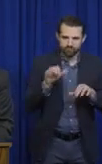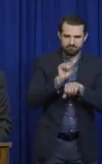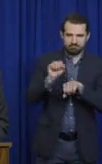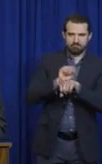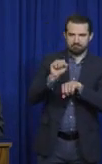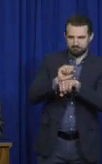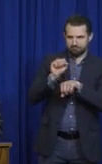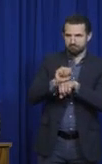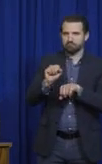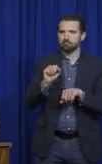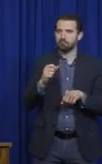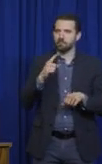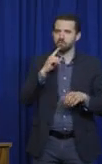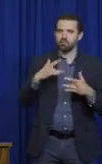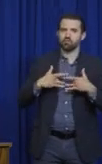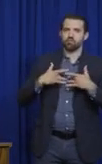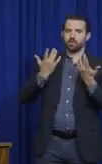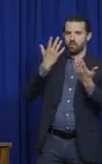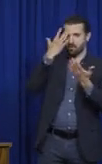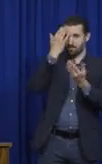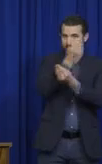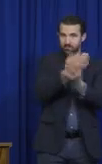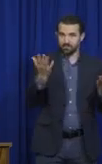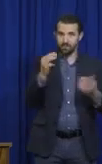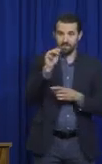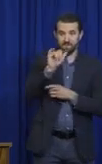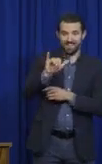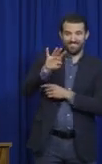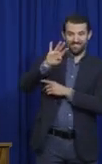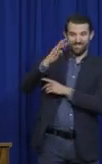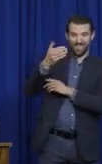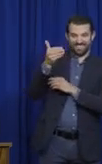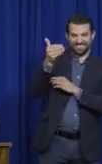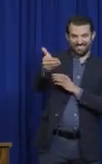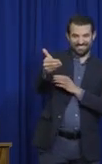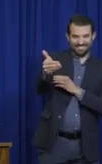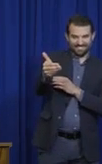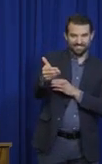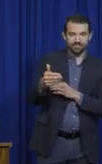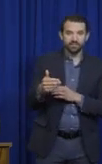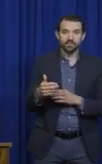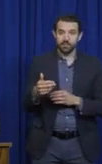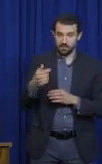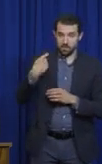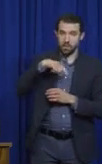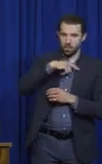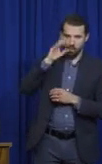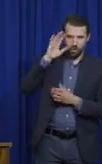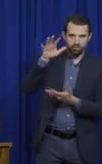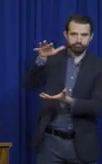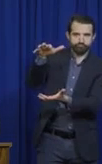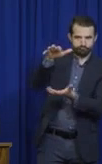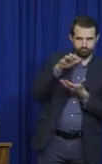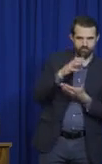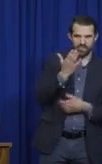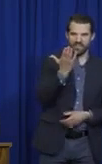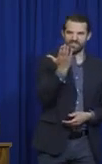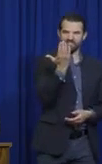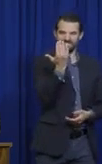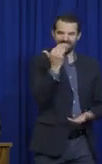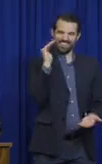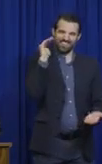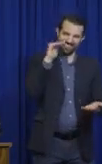that beginning on May 4th, Maine CDC will be receiving 15,000